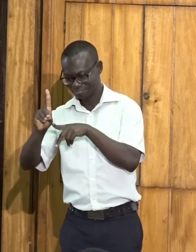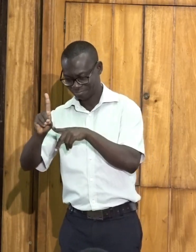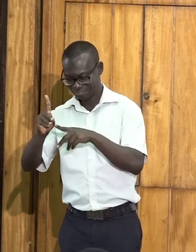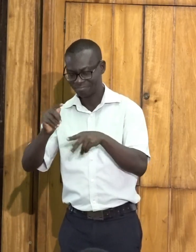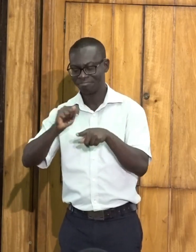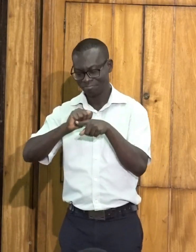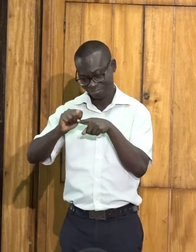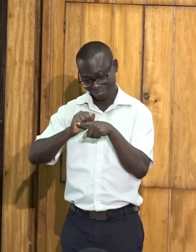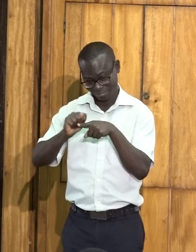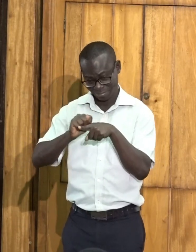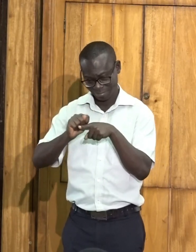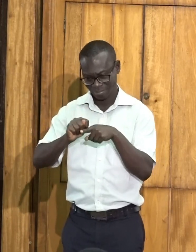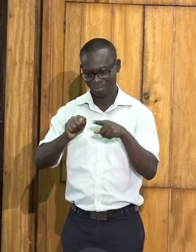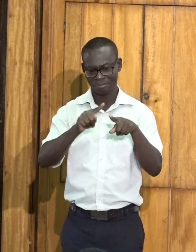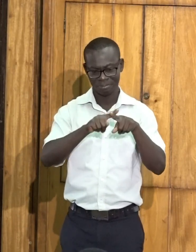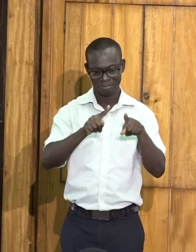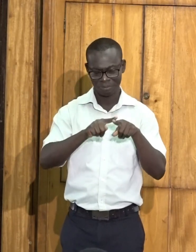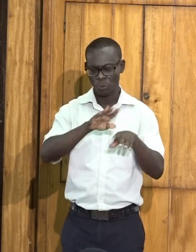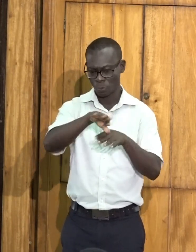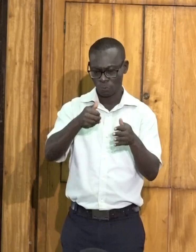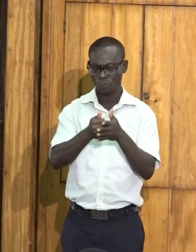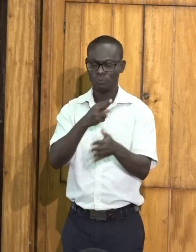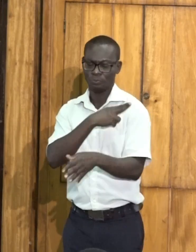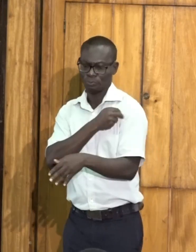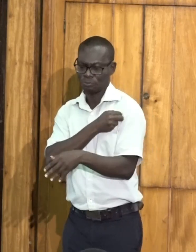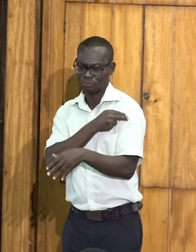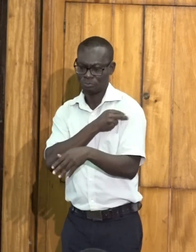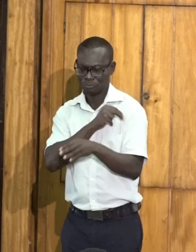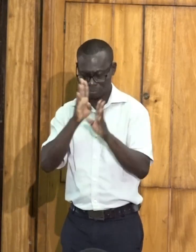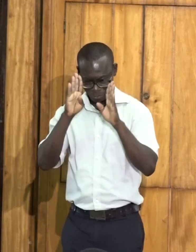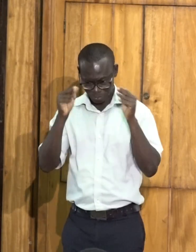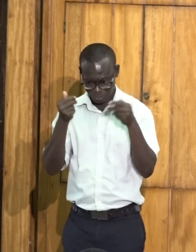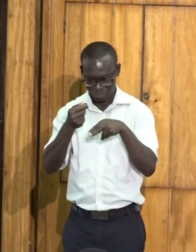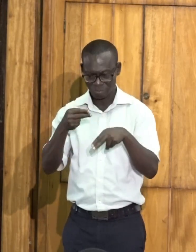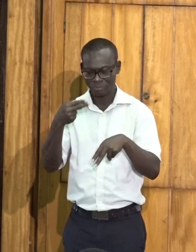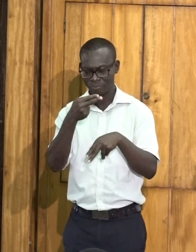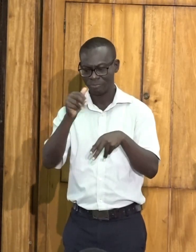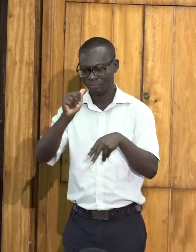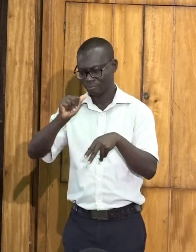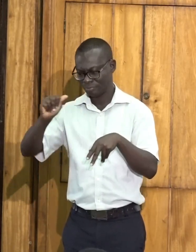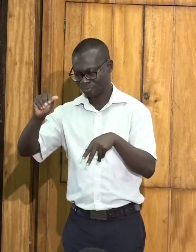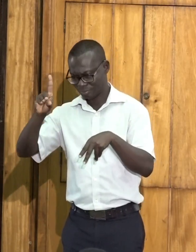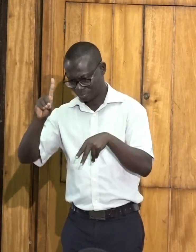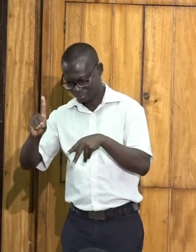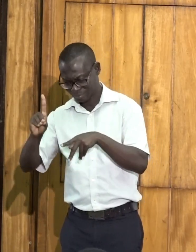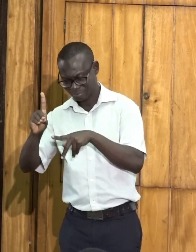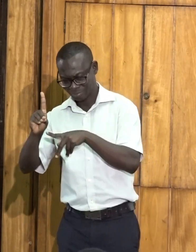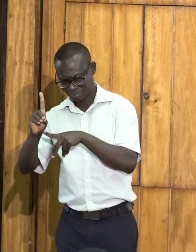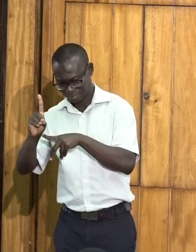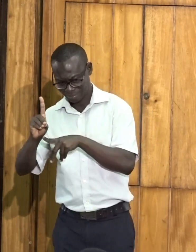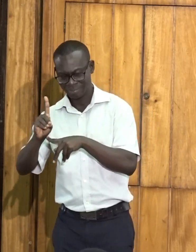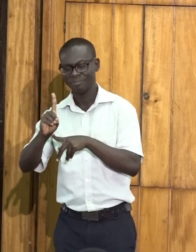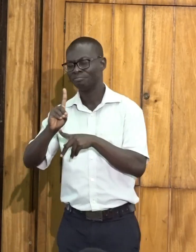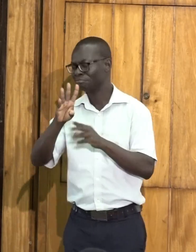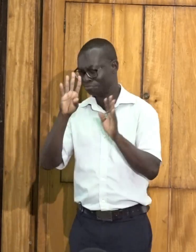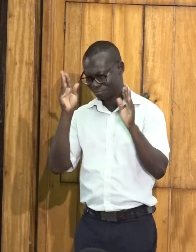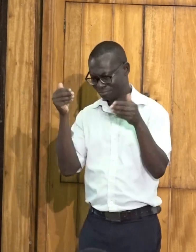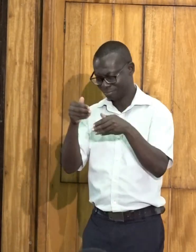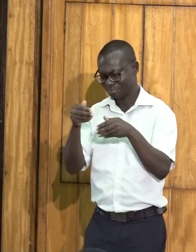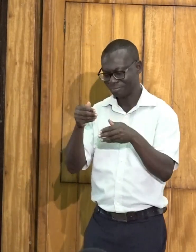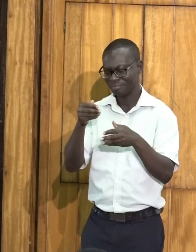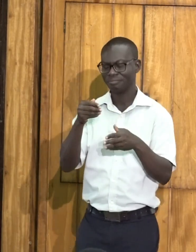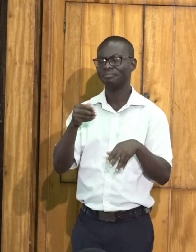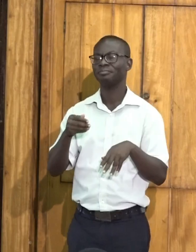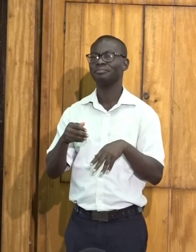provided training in all these facilities, and while our training focused on AHD, we did have to touch on these other aspects of HIV.